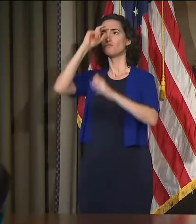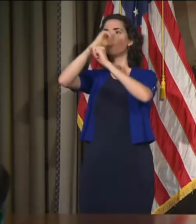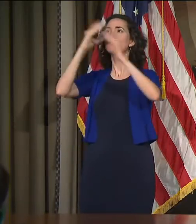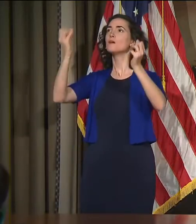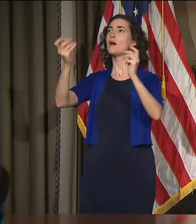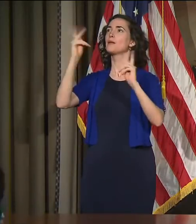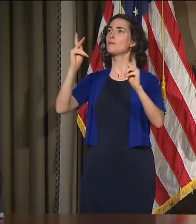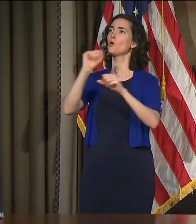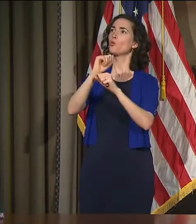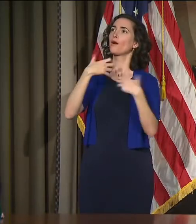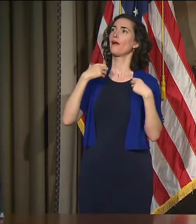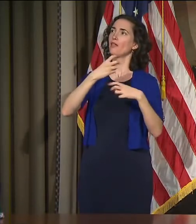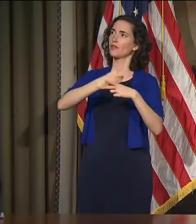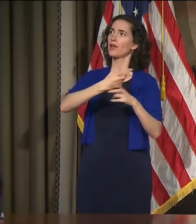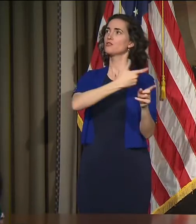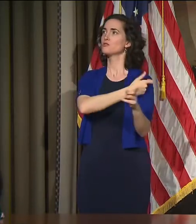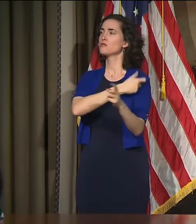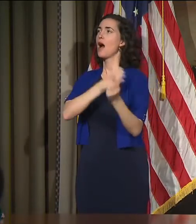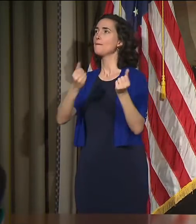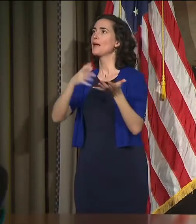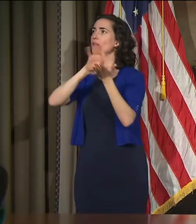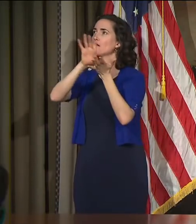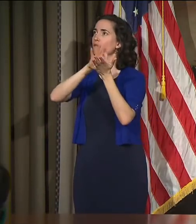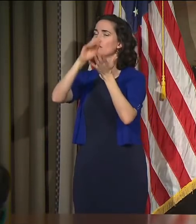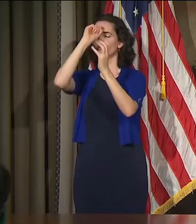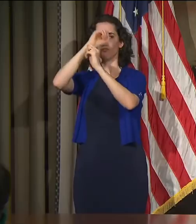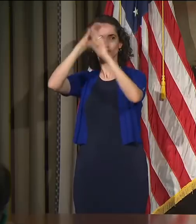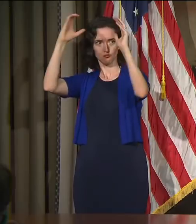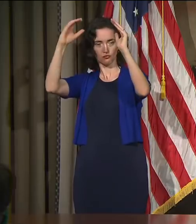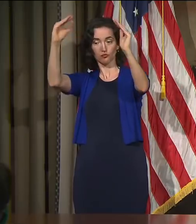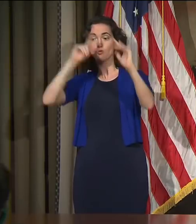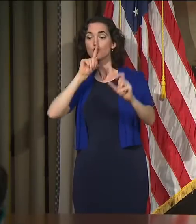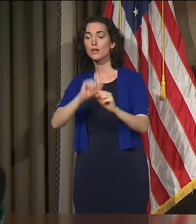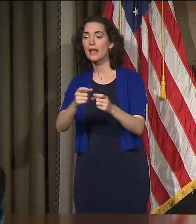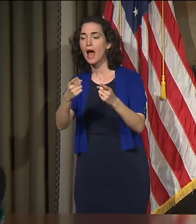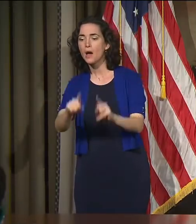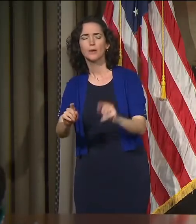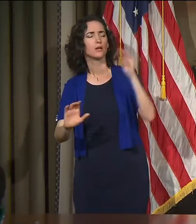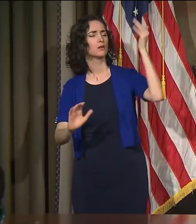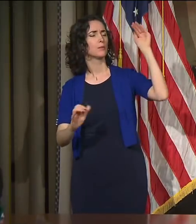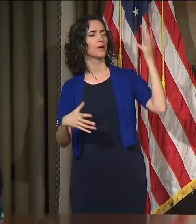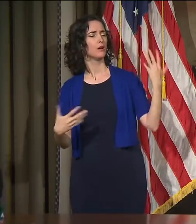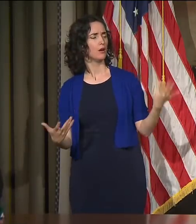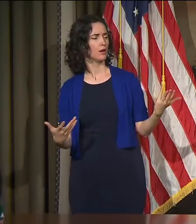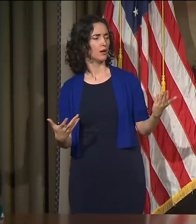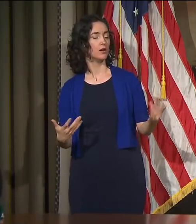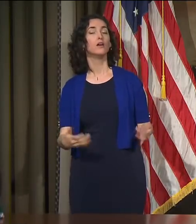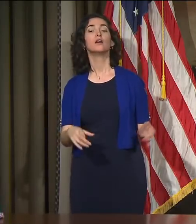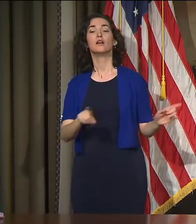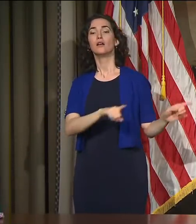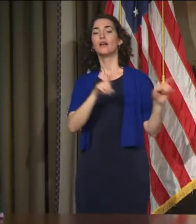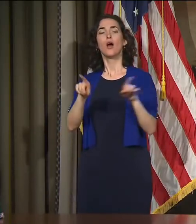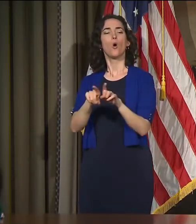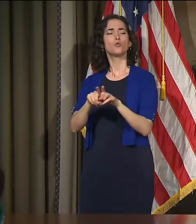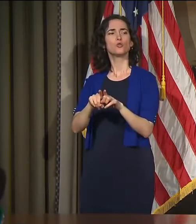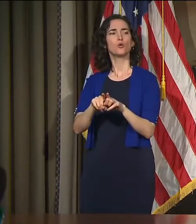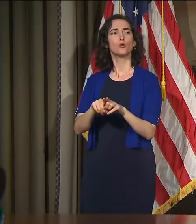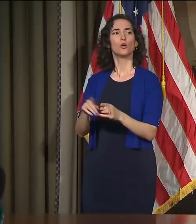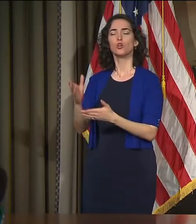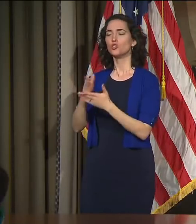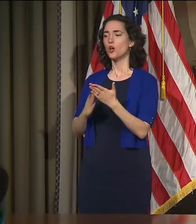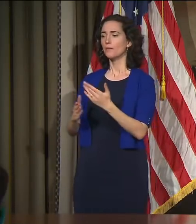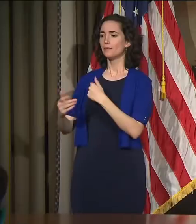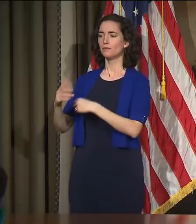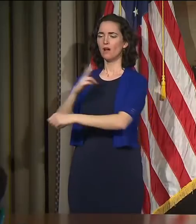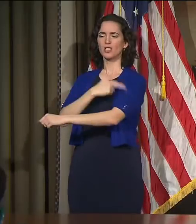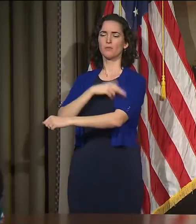these healthcare workers actually gotten the vaccine? And also, on that same note, can you talk about rural hospitals, whether they've received